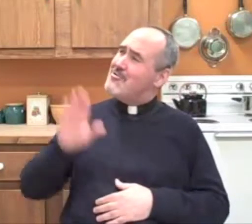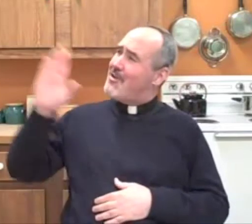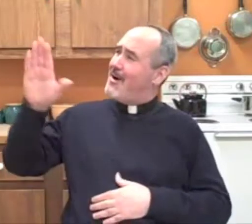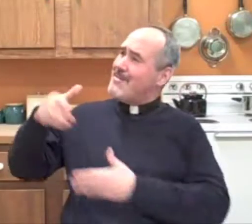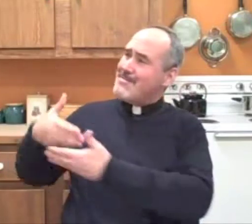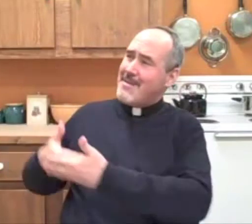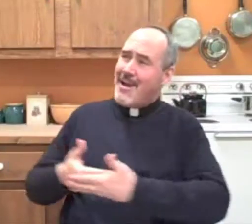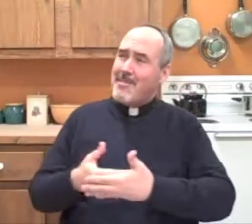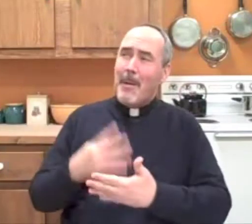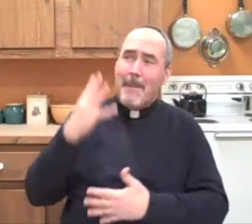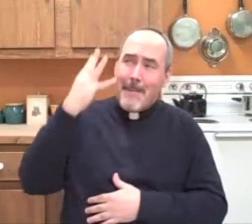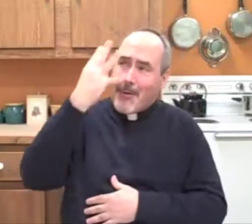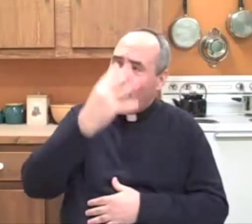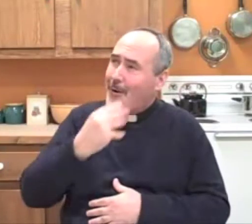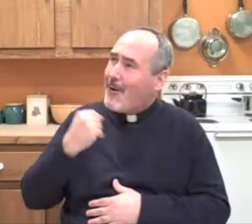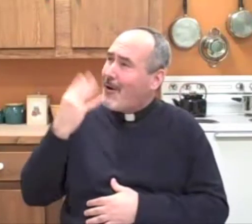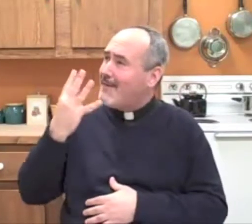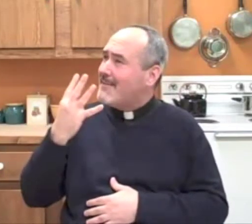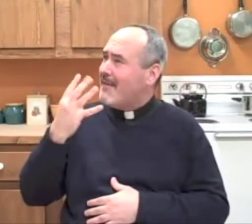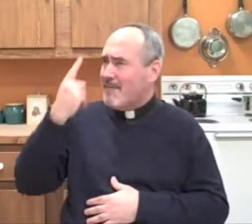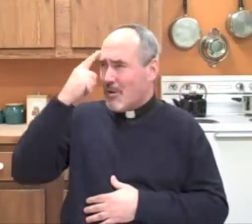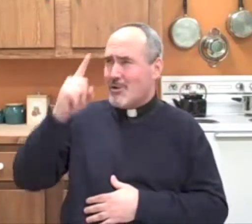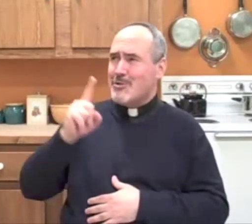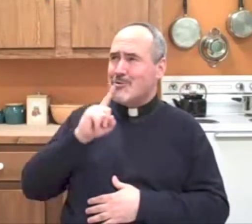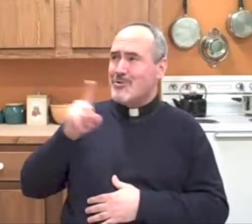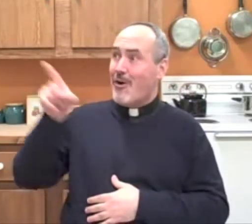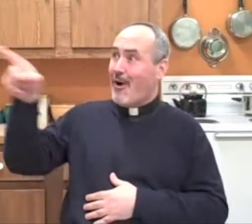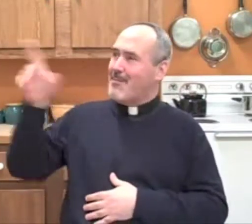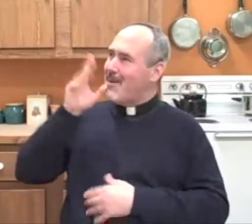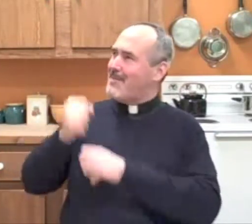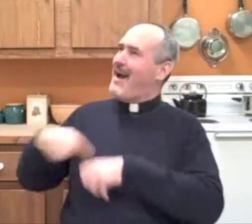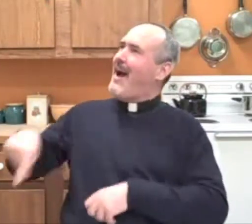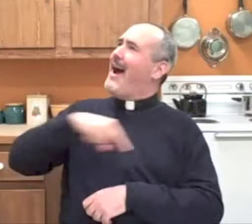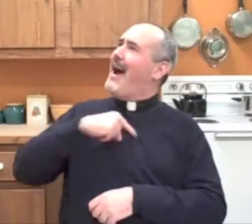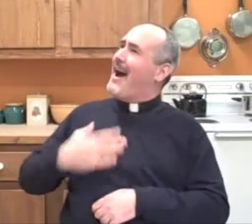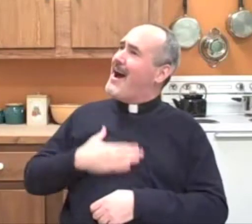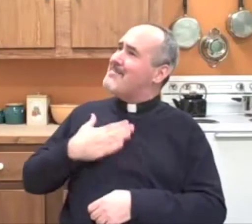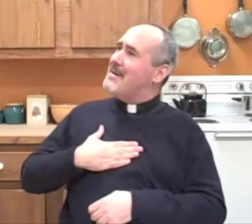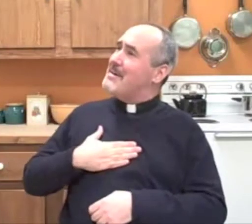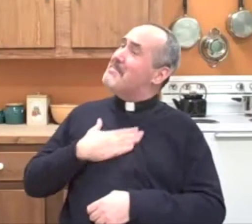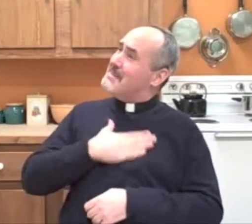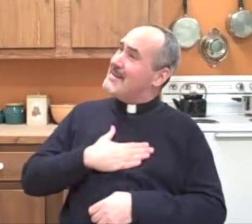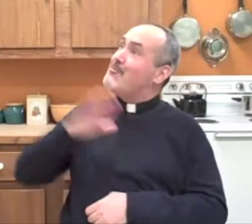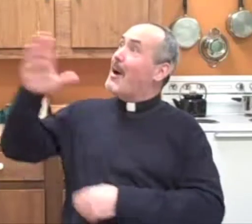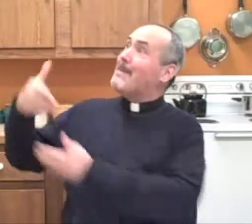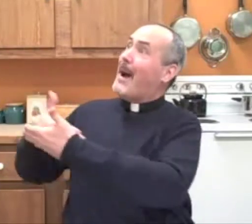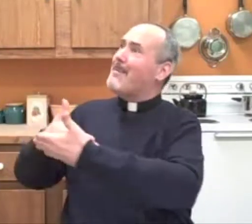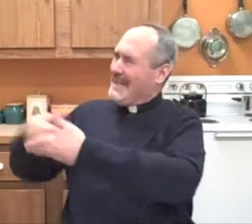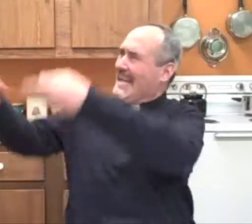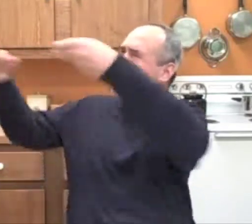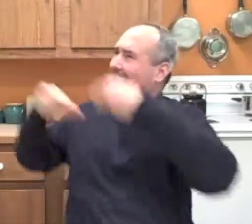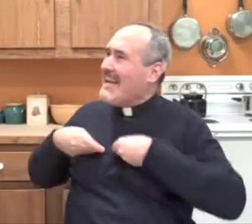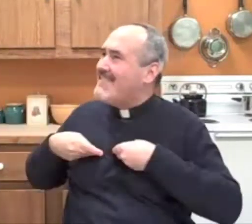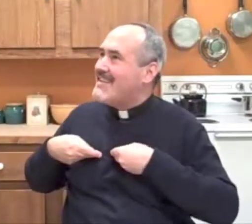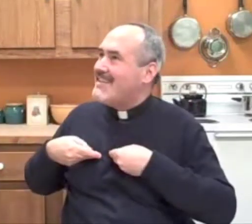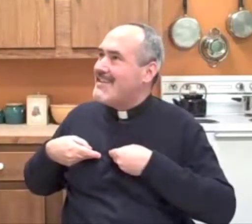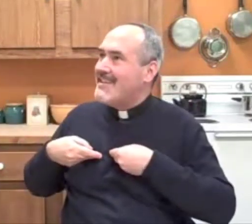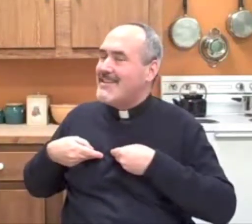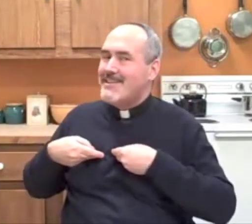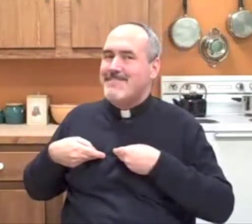Benedicta looked at her and she told her, "Beautiful lady, your baby is so beautiful and would make us all so happy. Would you please give her to